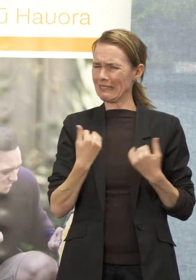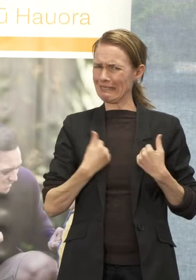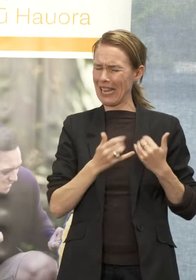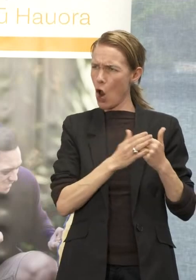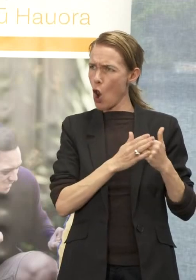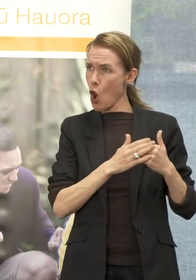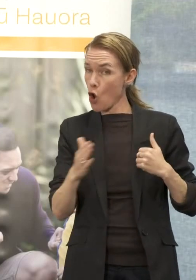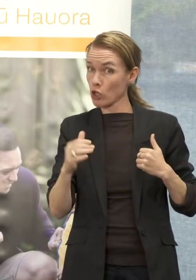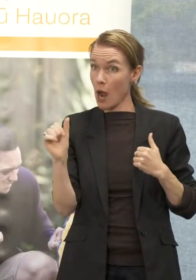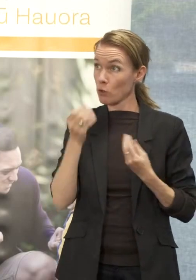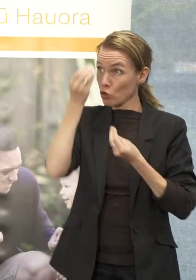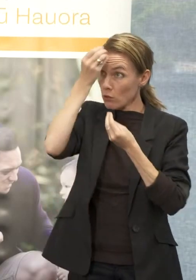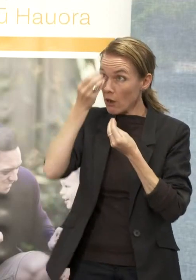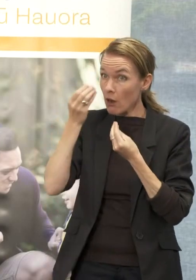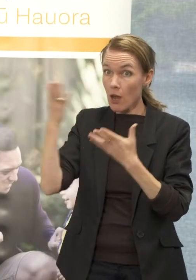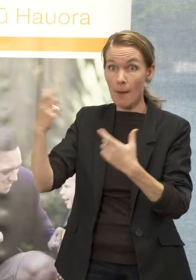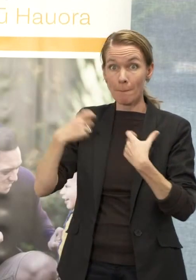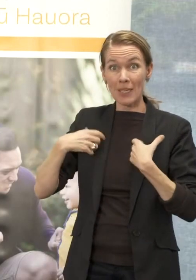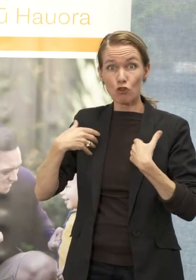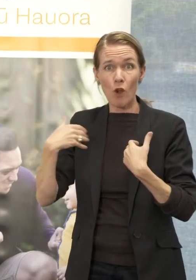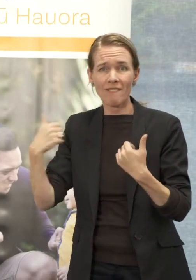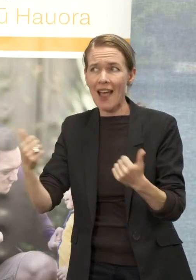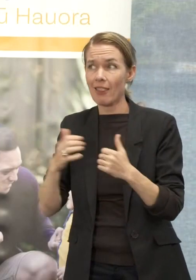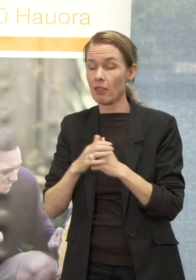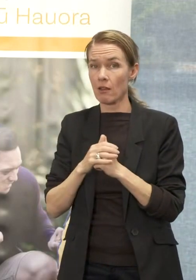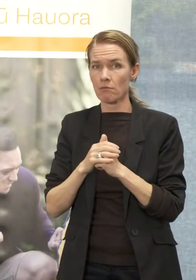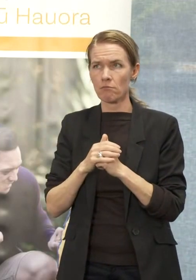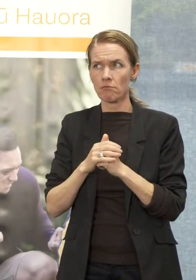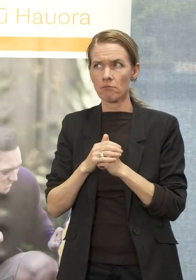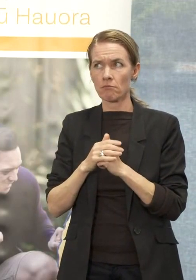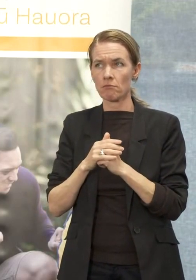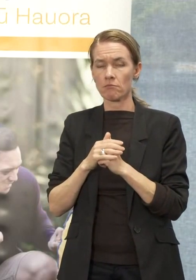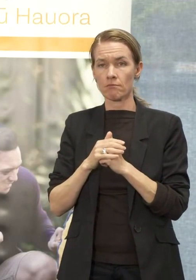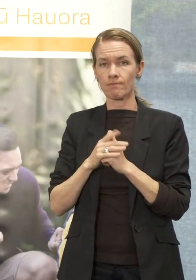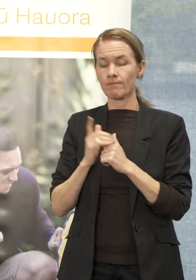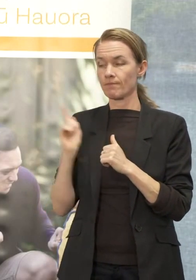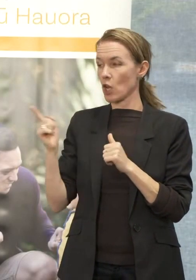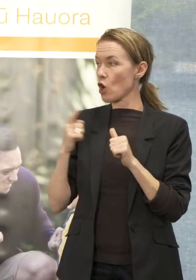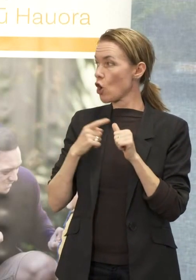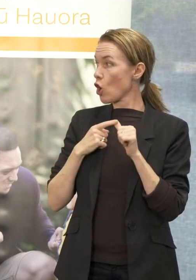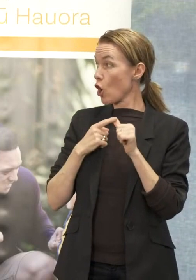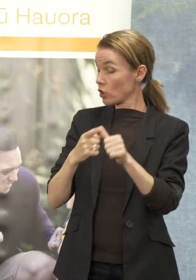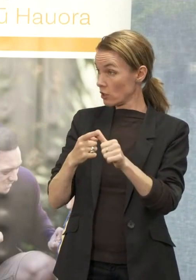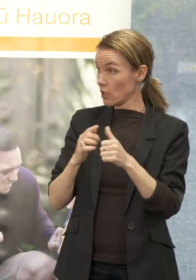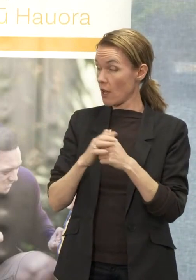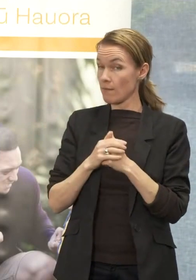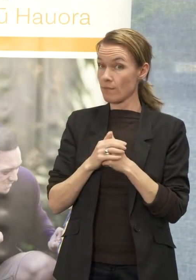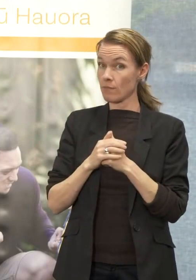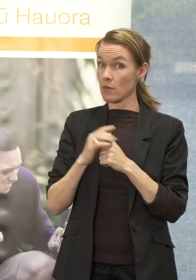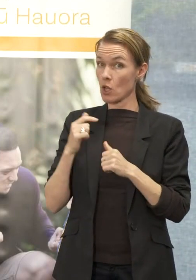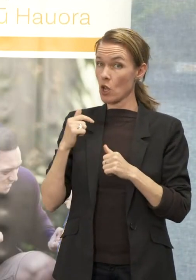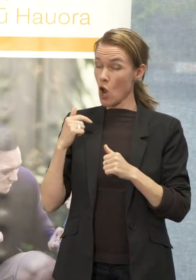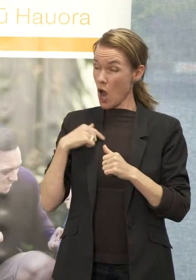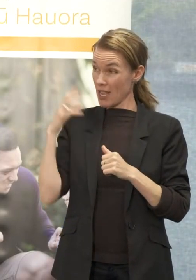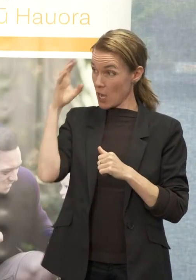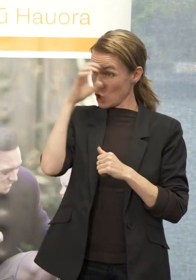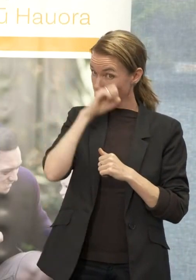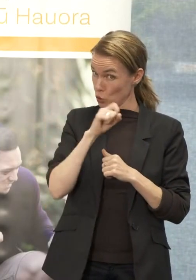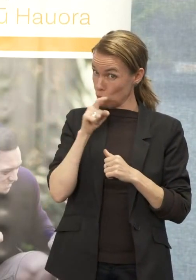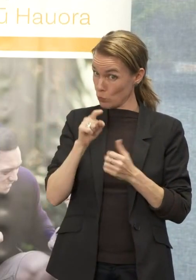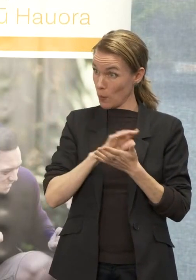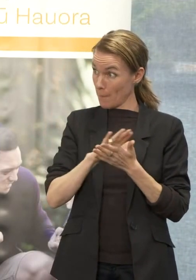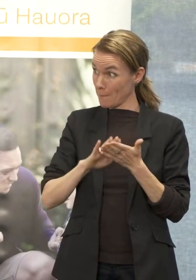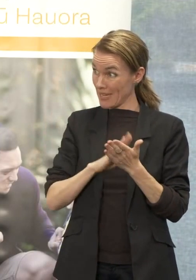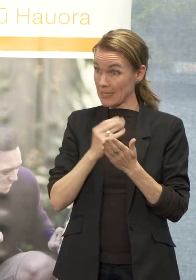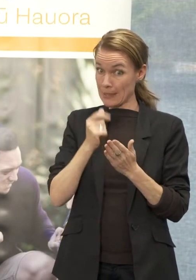advice to them about how to treat people who are with this? So so I'm assuming your question is about people who we